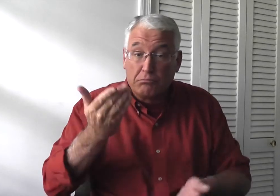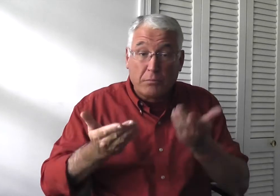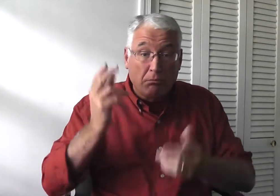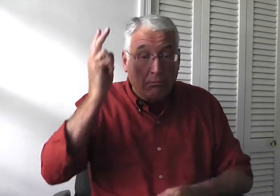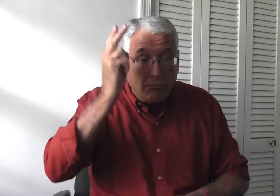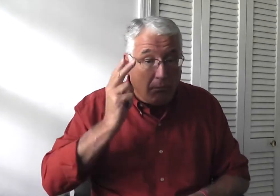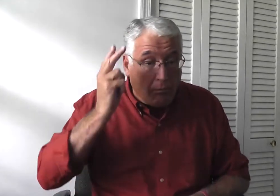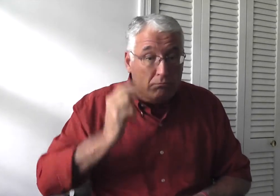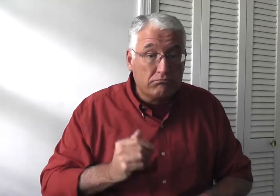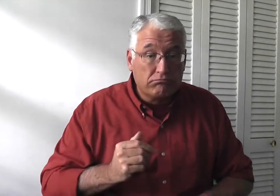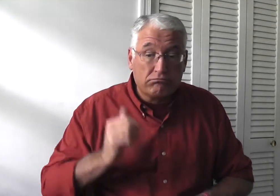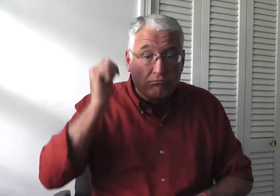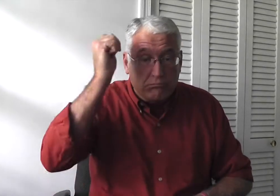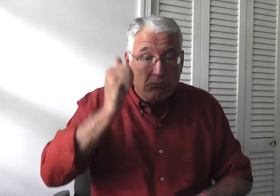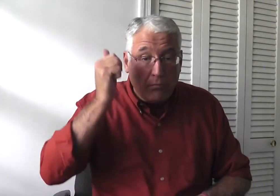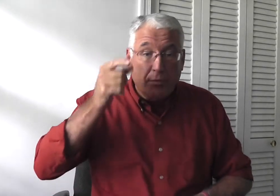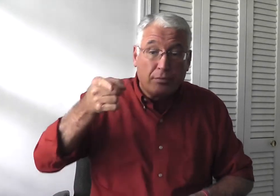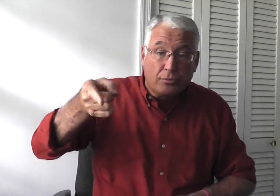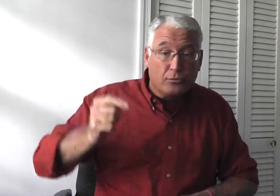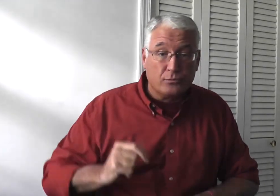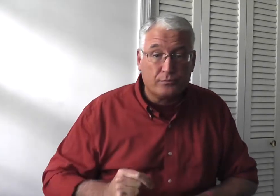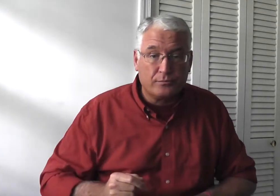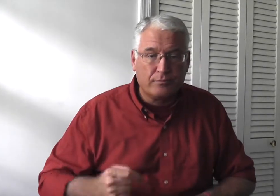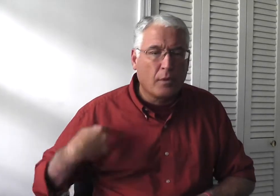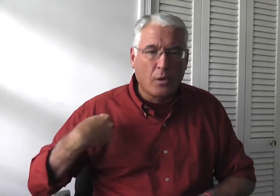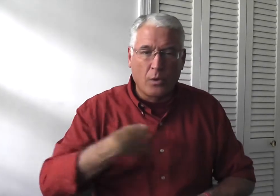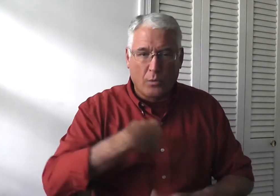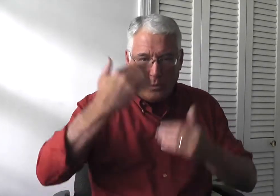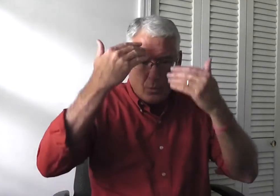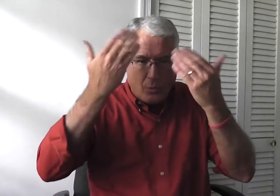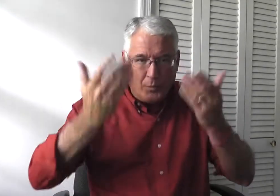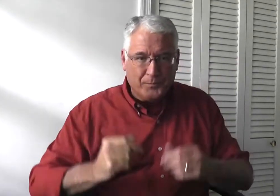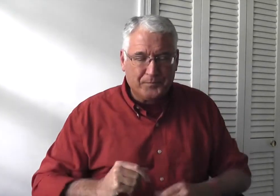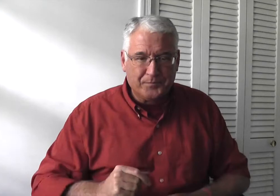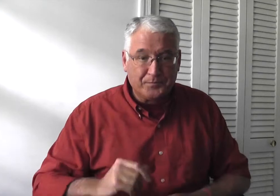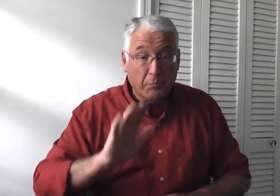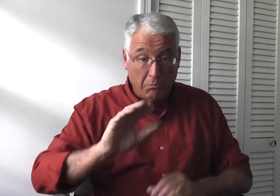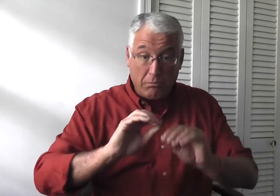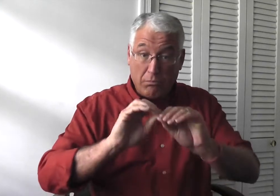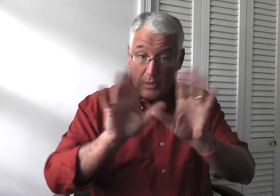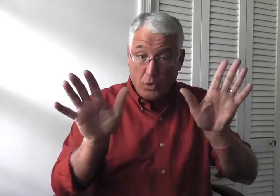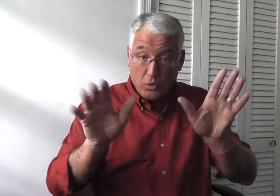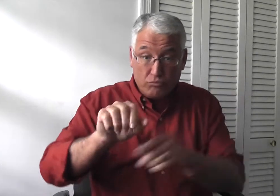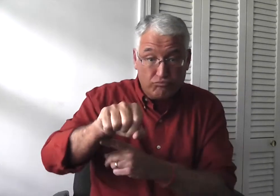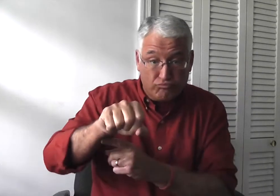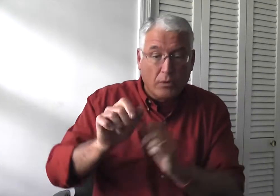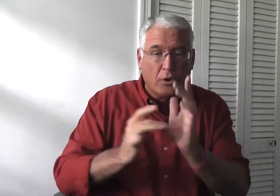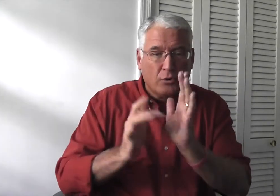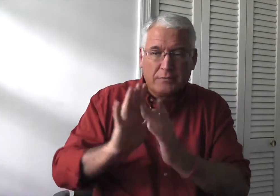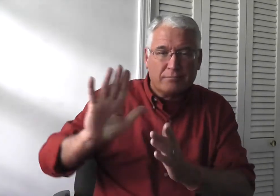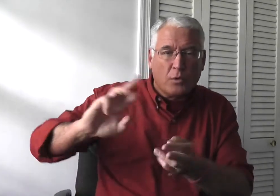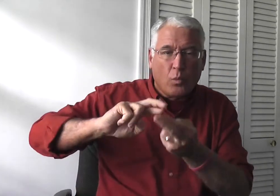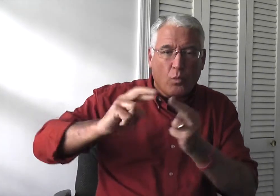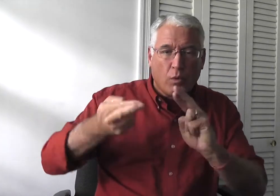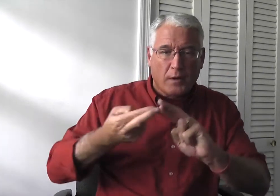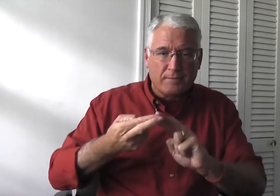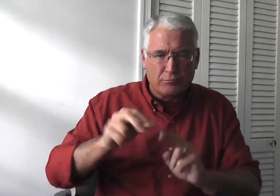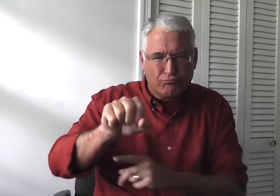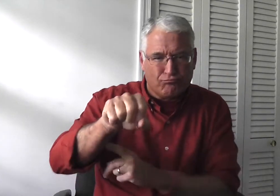mother, his uncle, his aunt, his brothers were there. We don't know for sure, but it's clear that they're